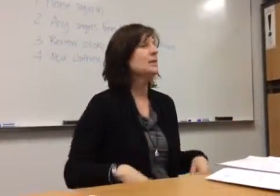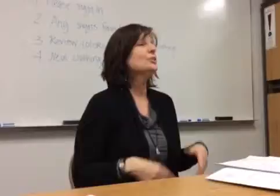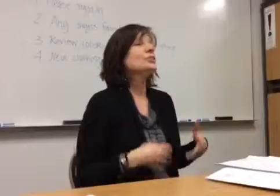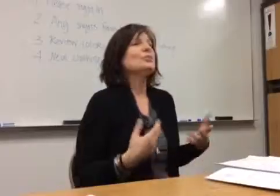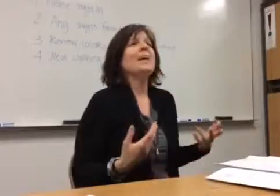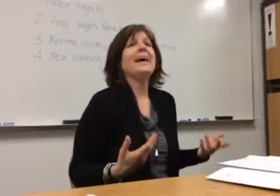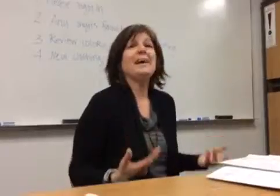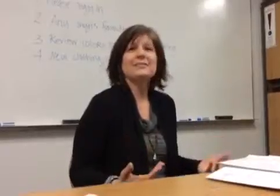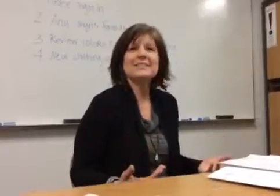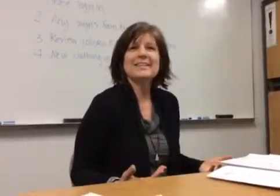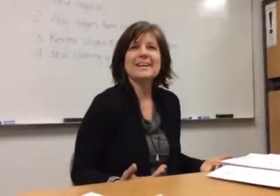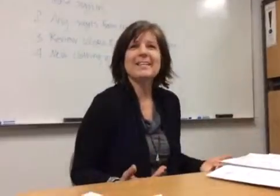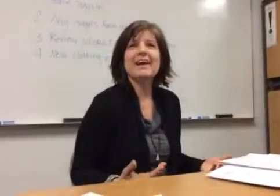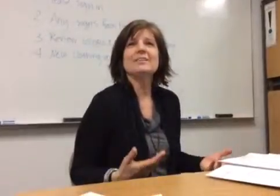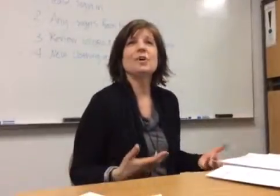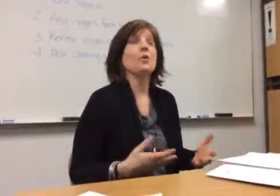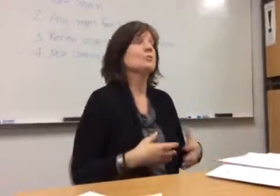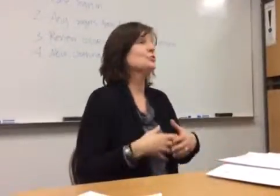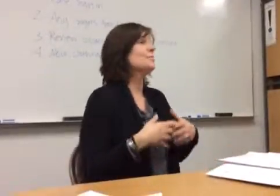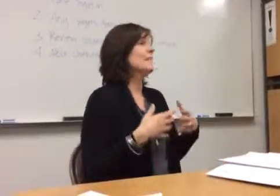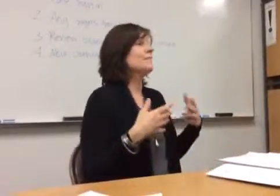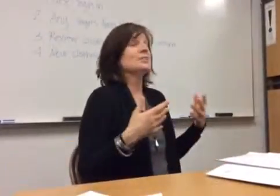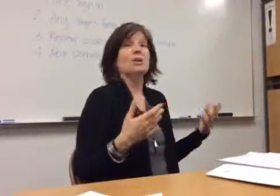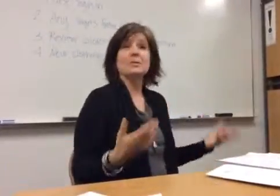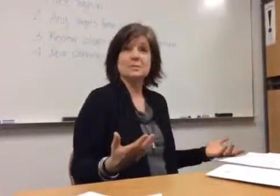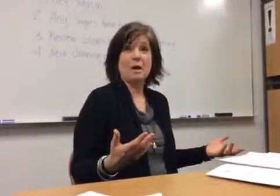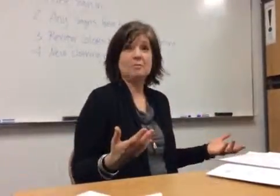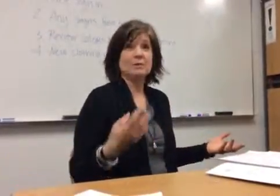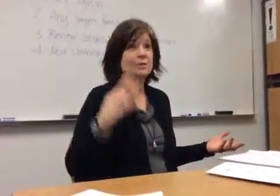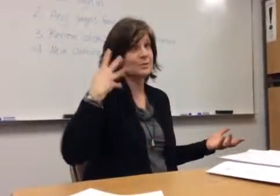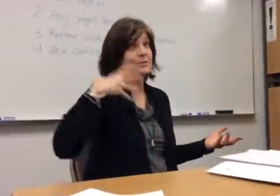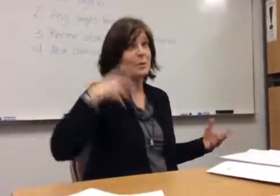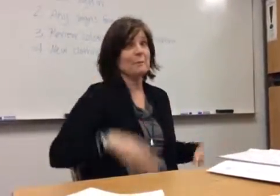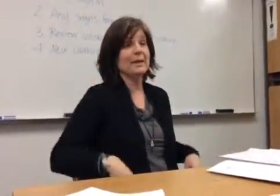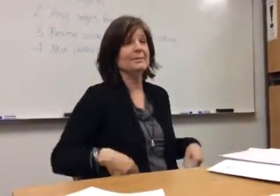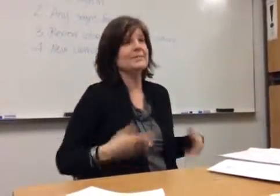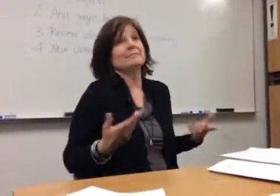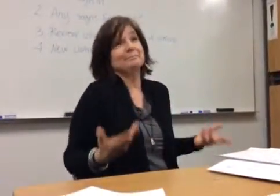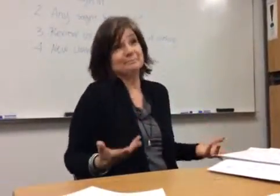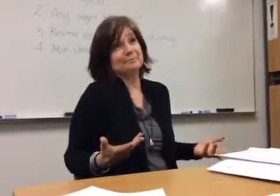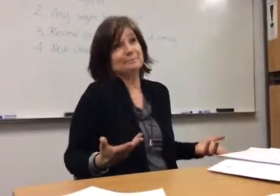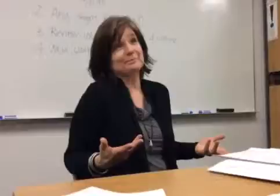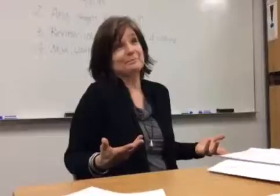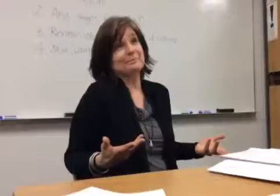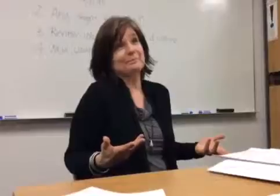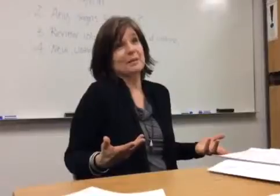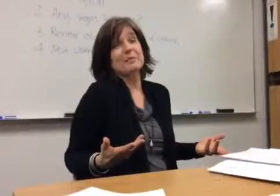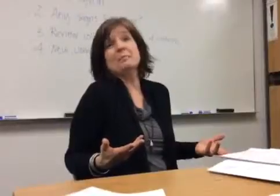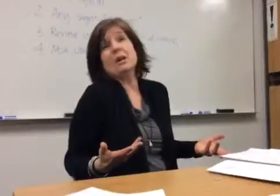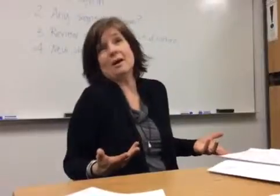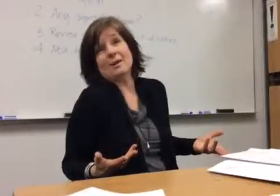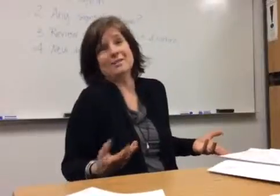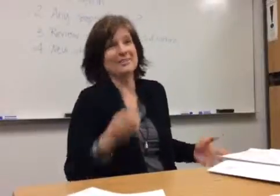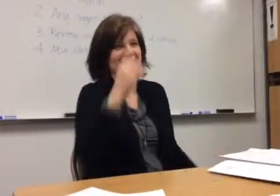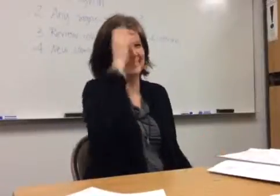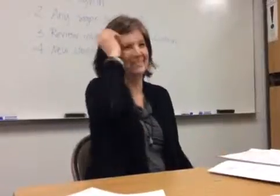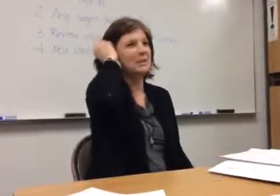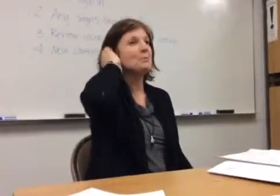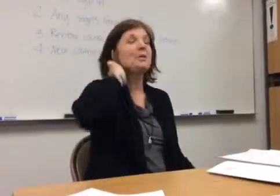Sweat pants. We'll do you have pants. To say that? No. Yeah. Do deaf adults probably use sweatpants? Maybe not. I don't know. They probably just but call